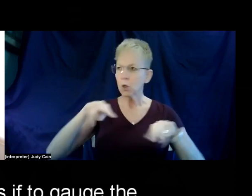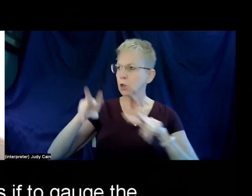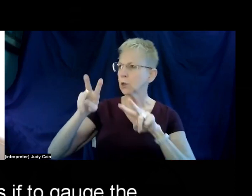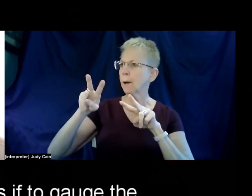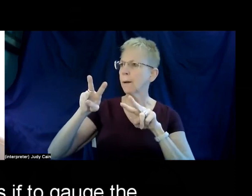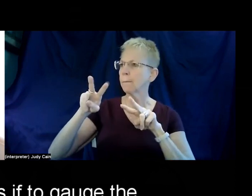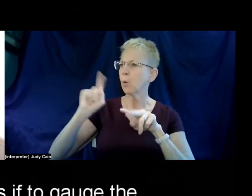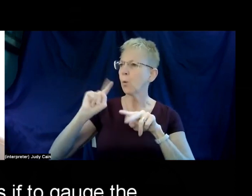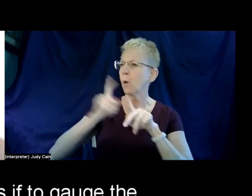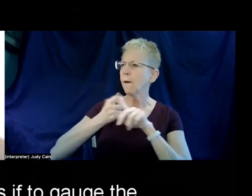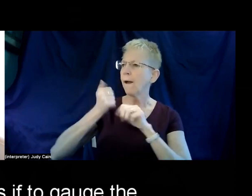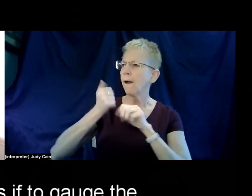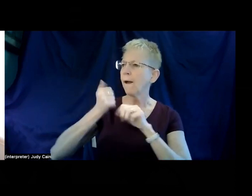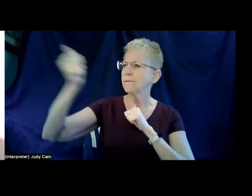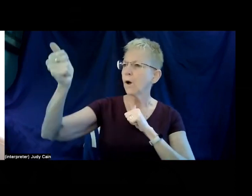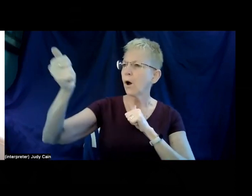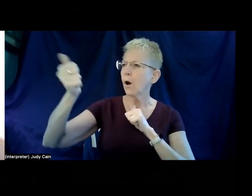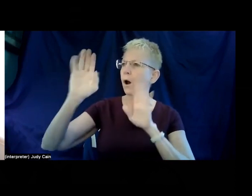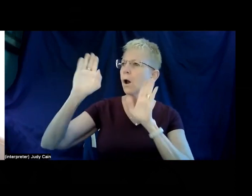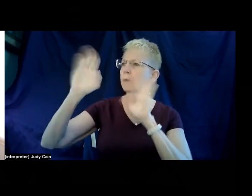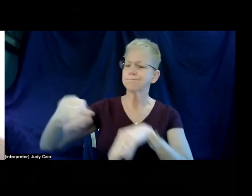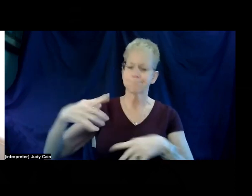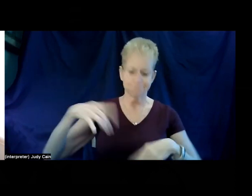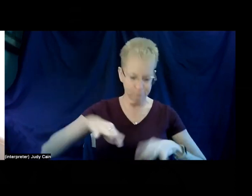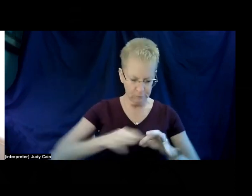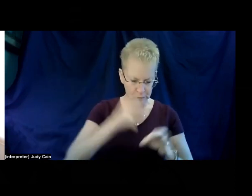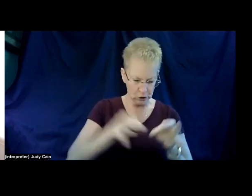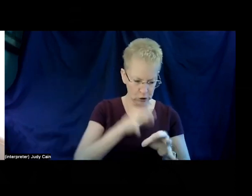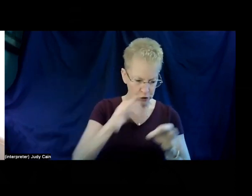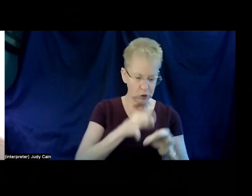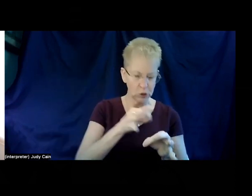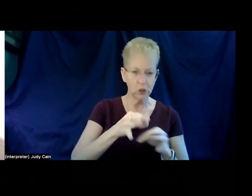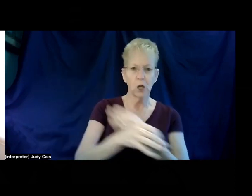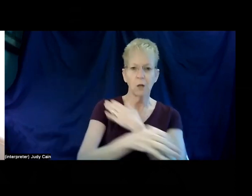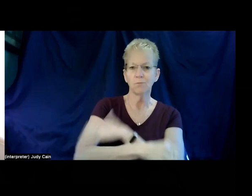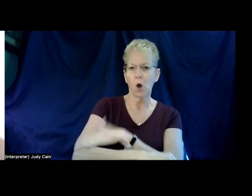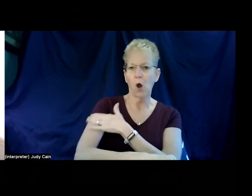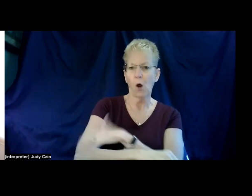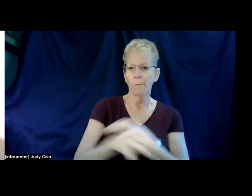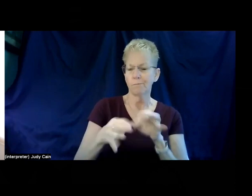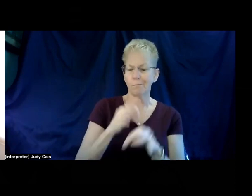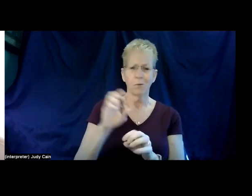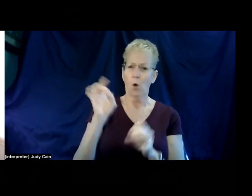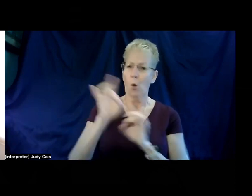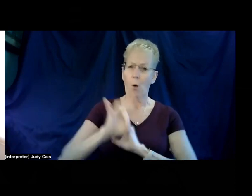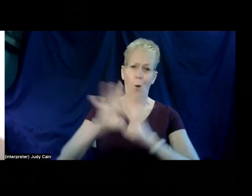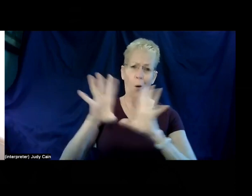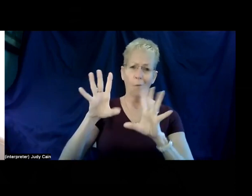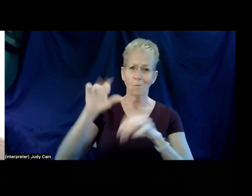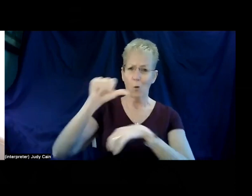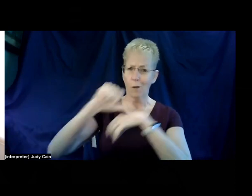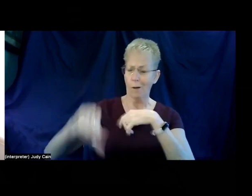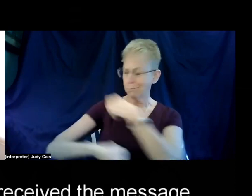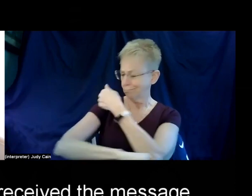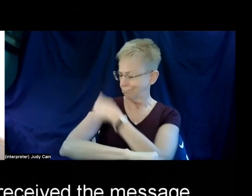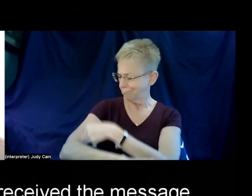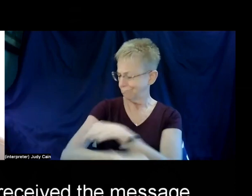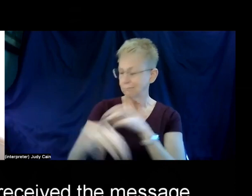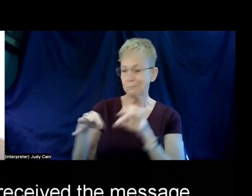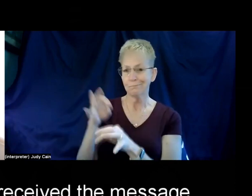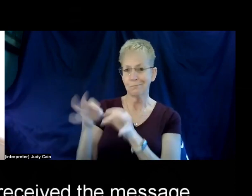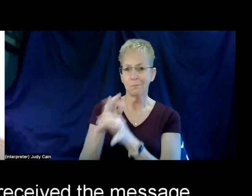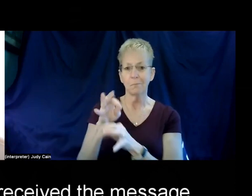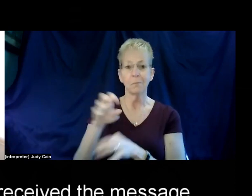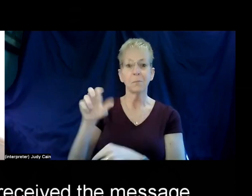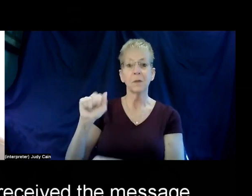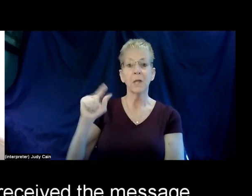the distance, but quickly returned to finish stitching a farmer's arm. A nasty cut, but clean enough. Agnes